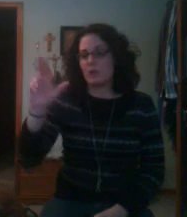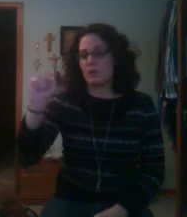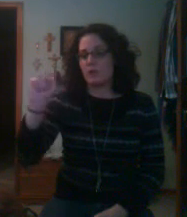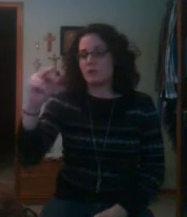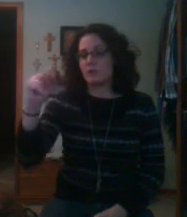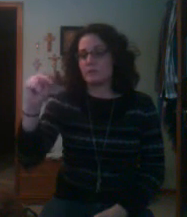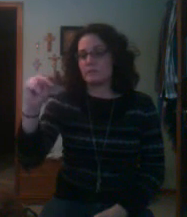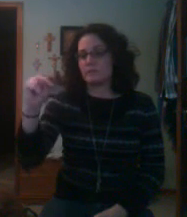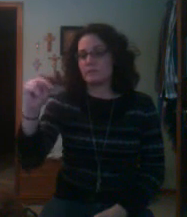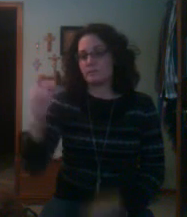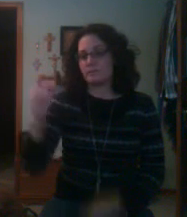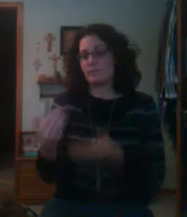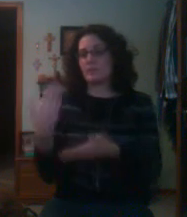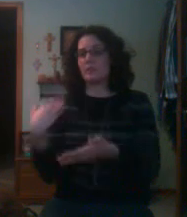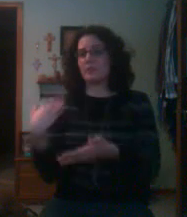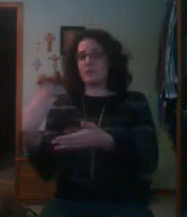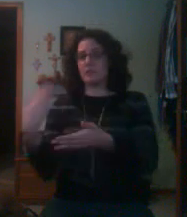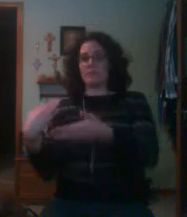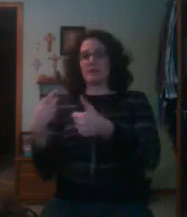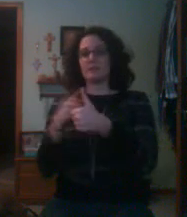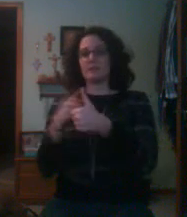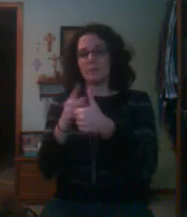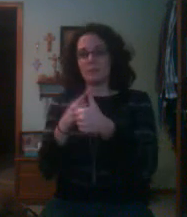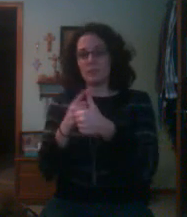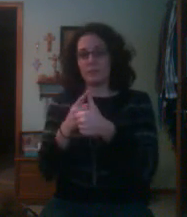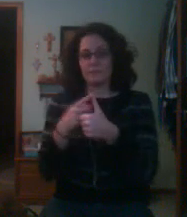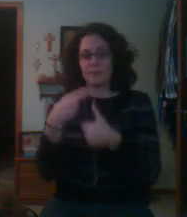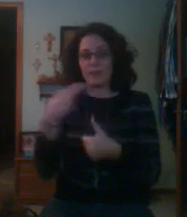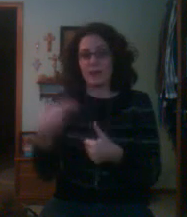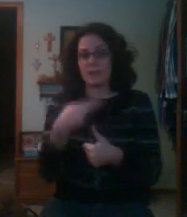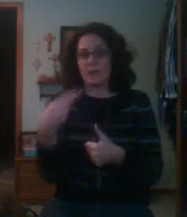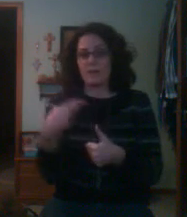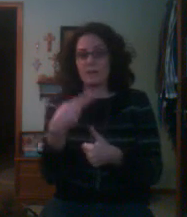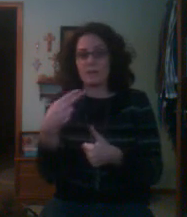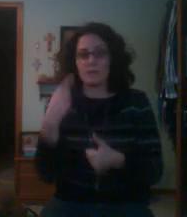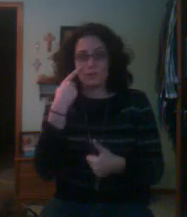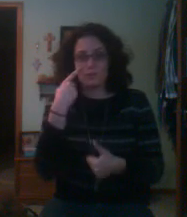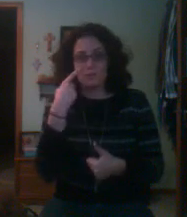hypothesis correct? Or did my experiment show me some different results that I wasn't expecting?